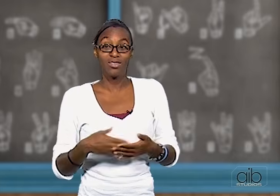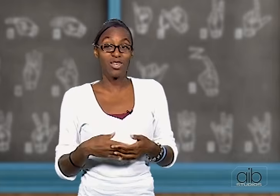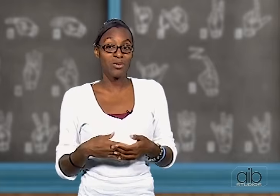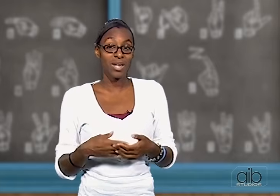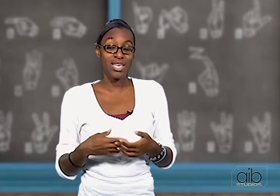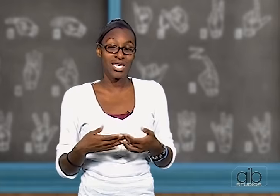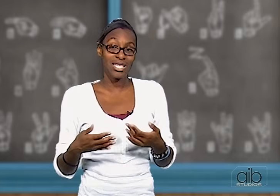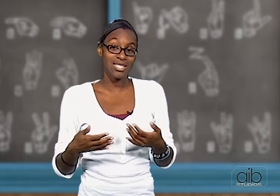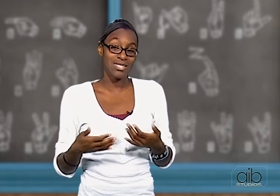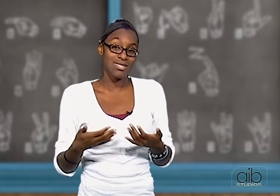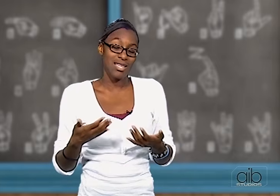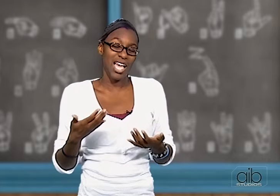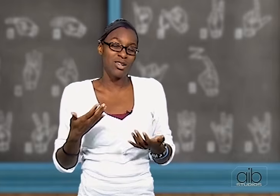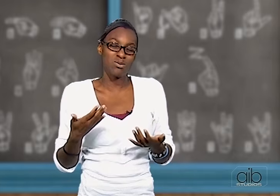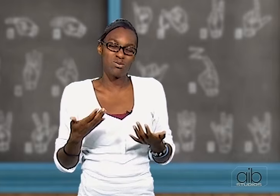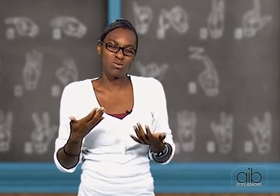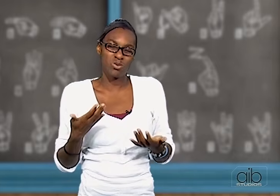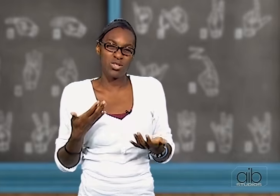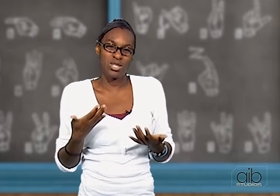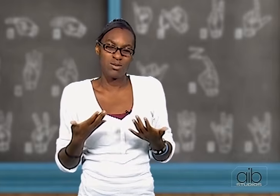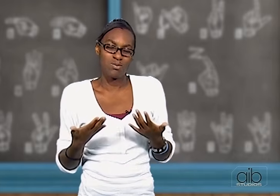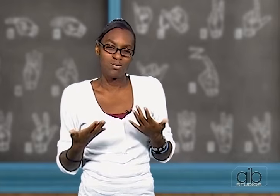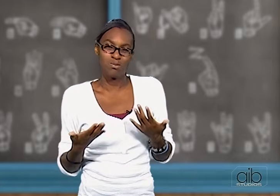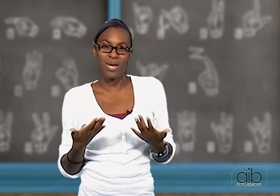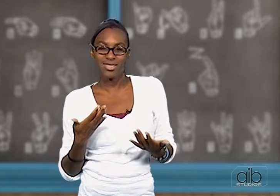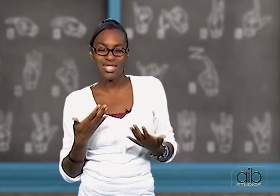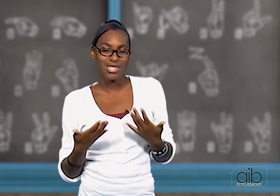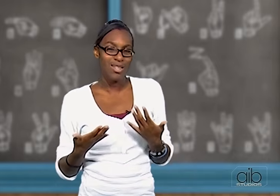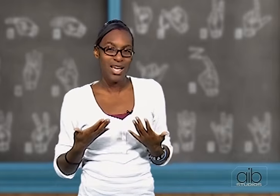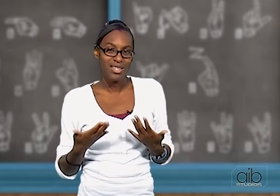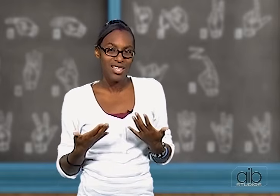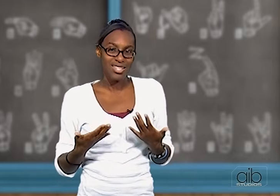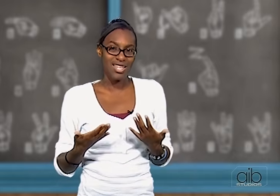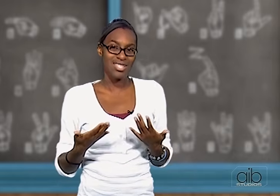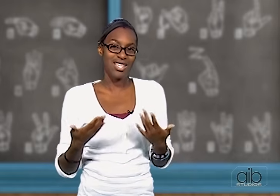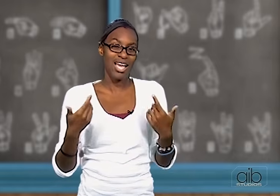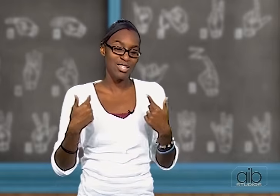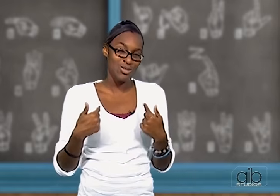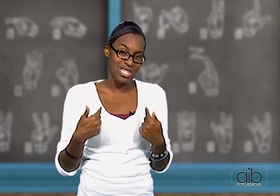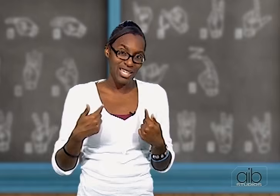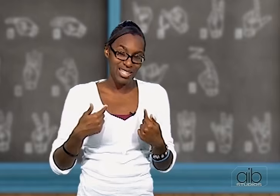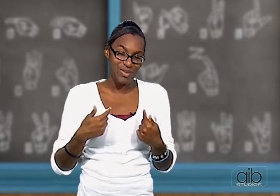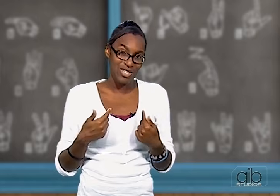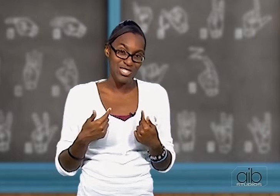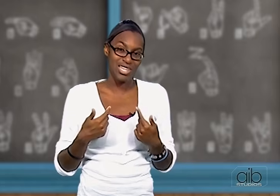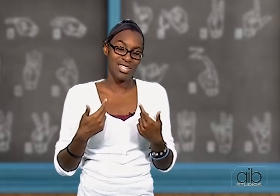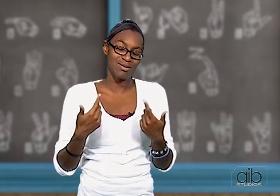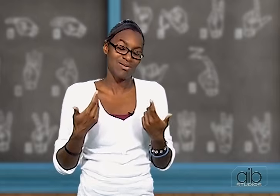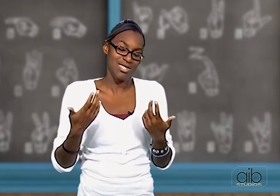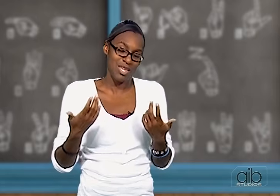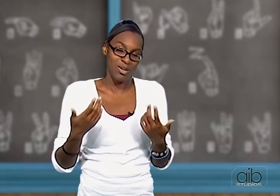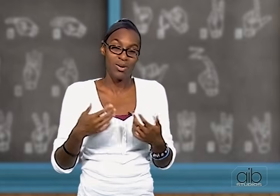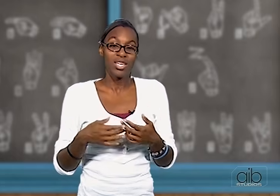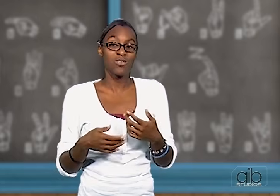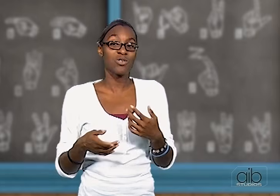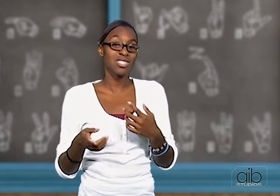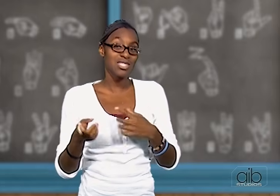Another way is, I don't really bet this a lot because I use sign language, and so if you see